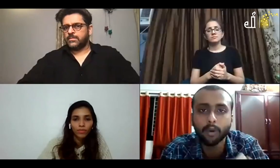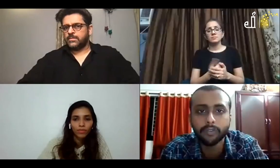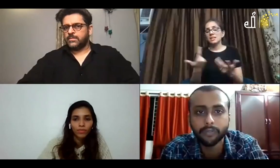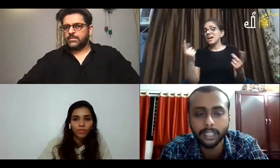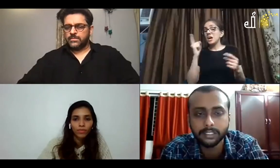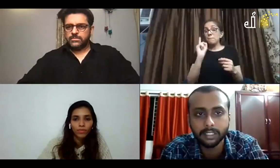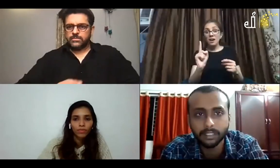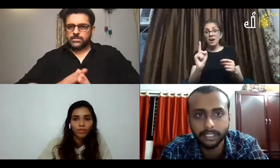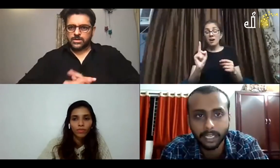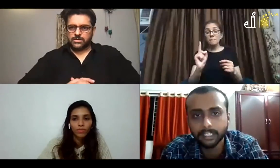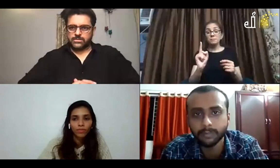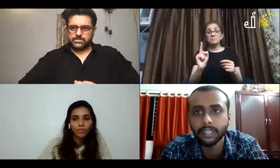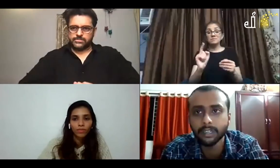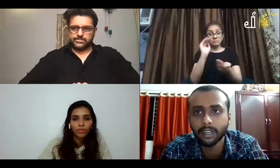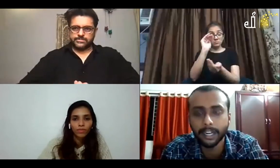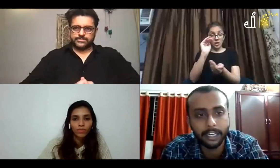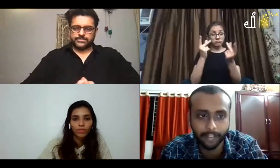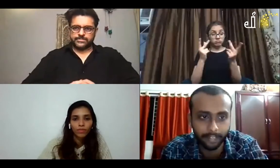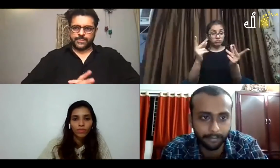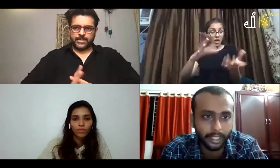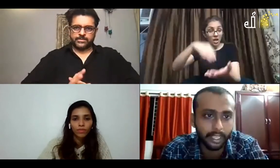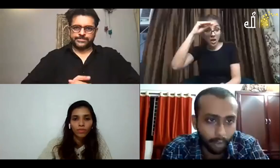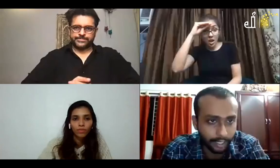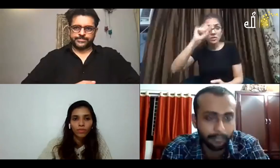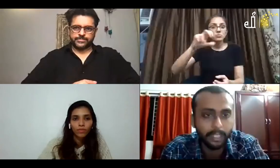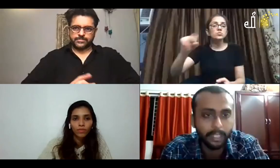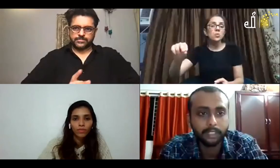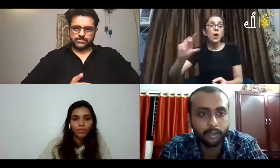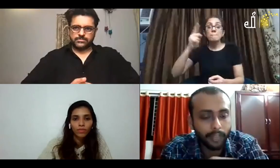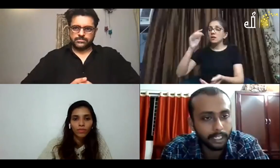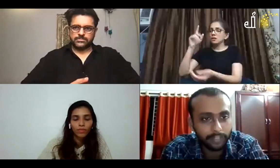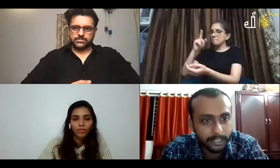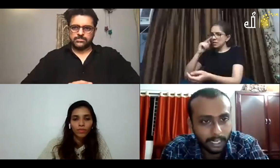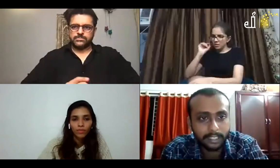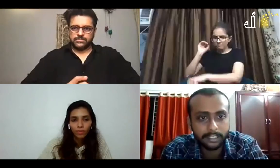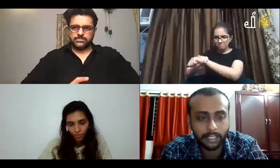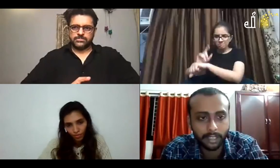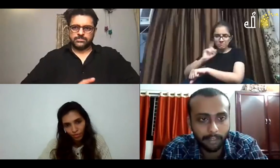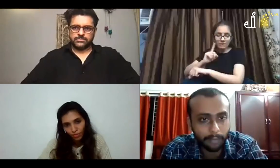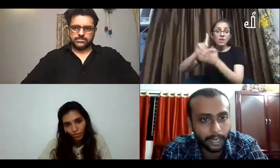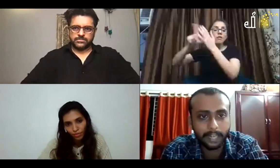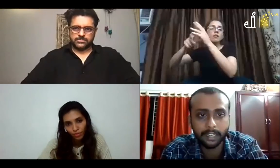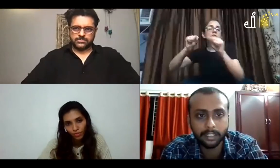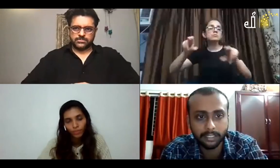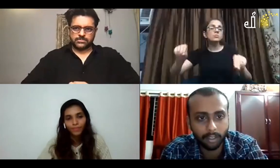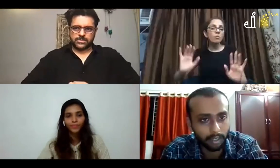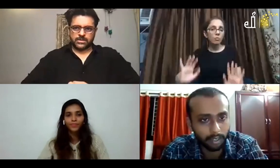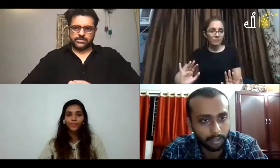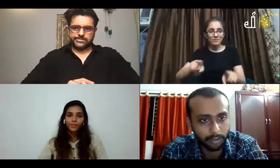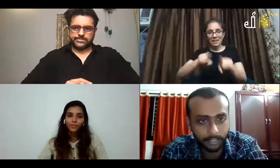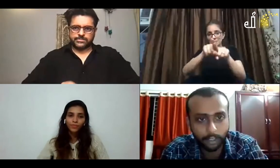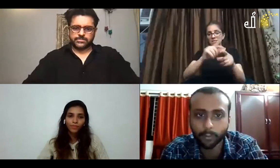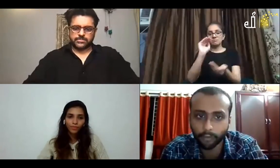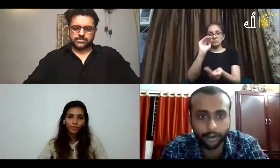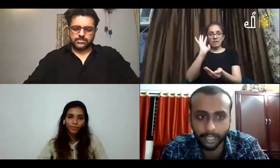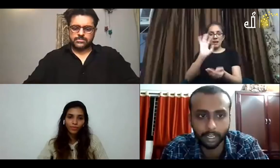on how fast the child is being identified. Okay. So if the child is having a bilateral